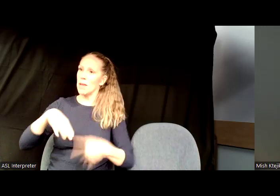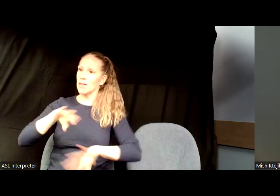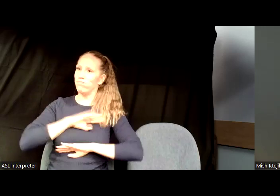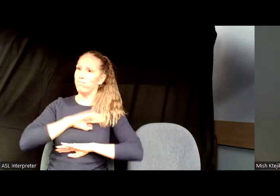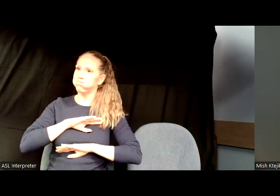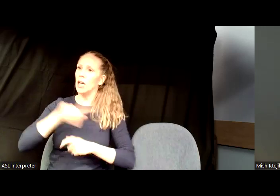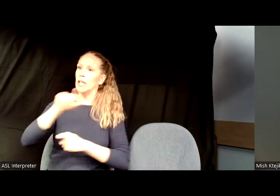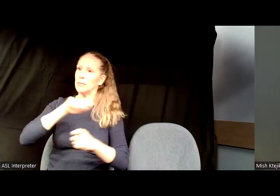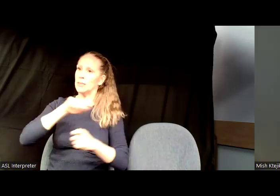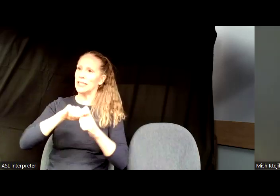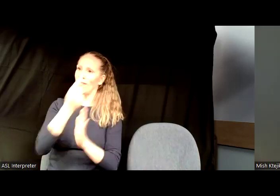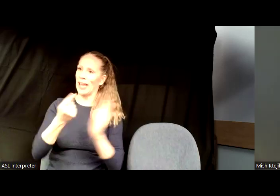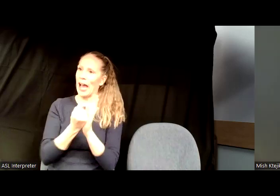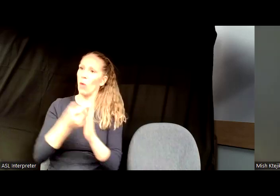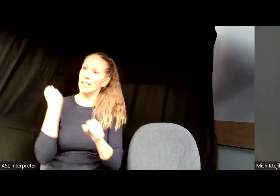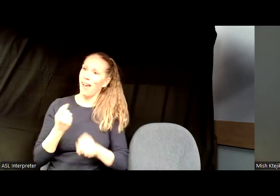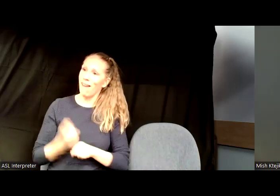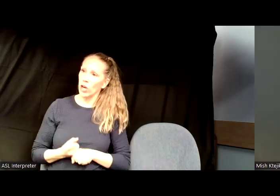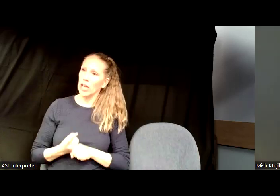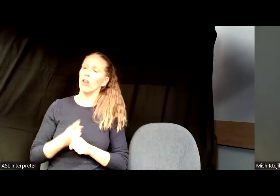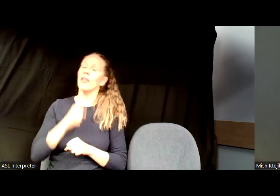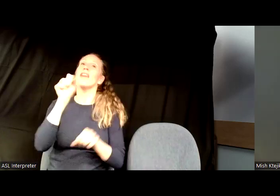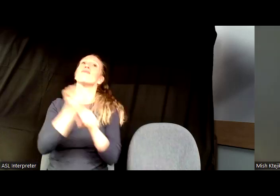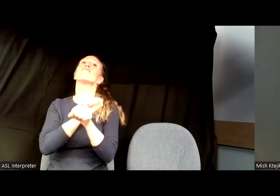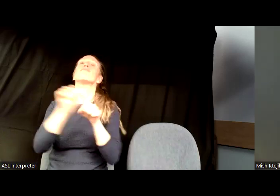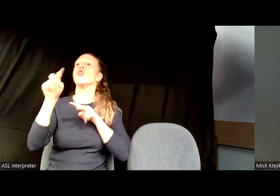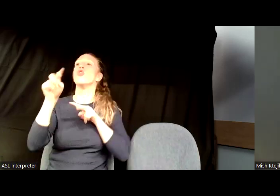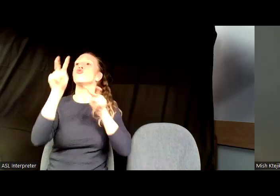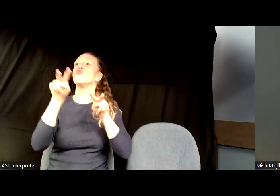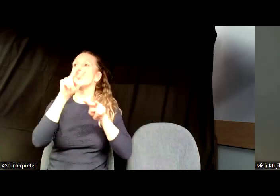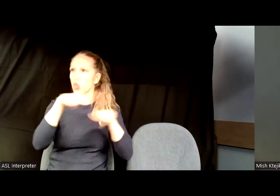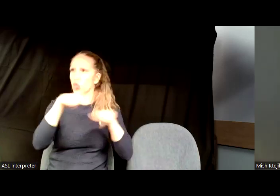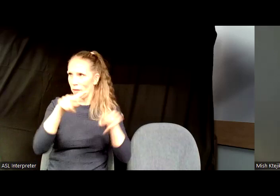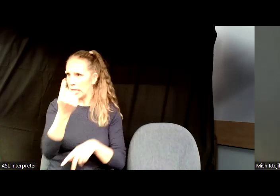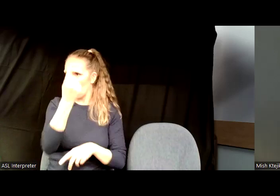amount of time each year that they've supervised.